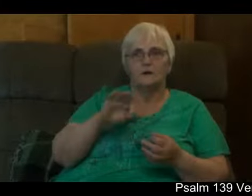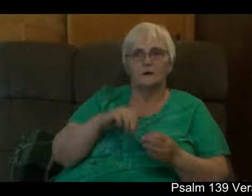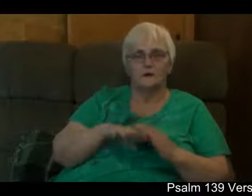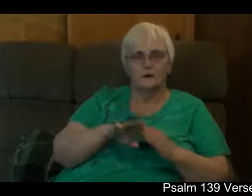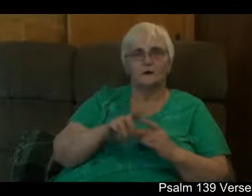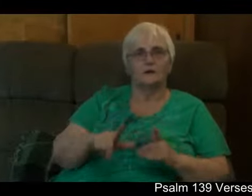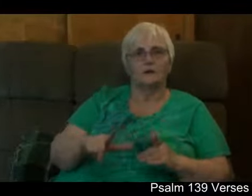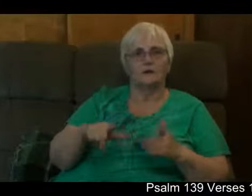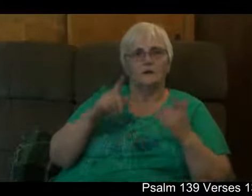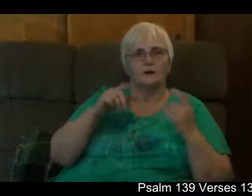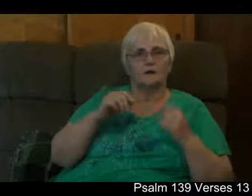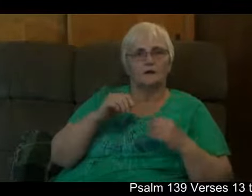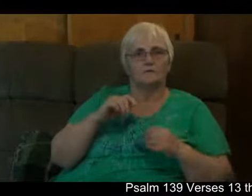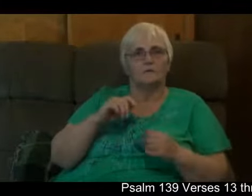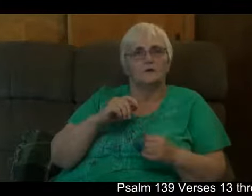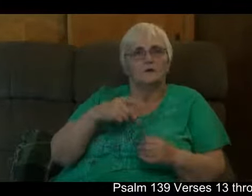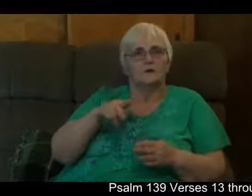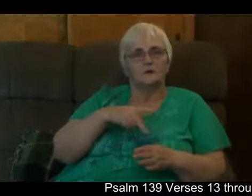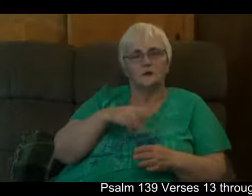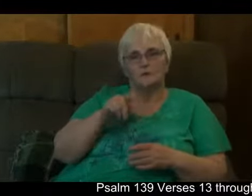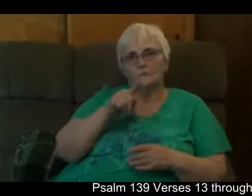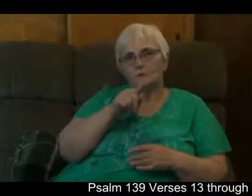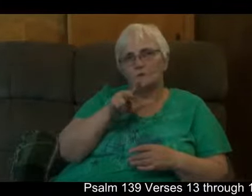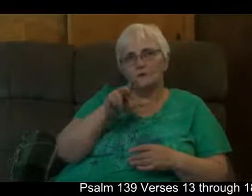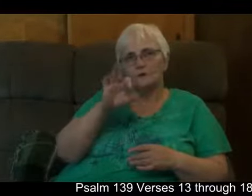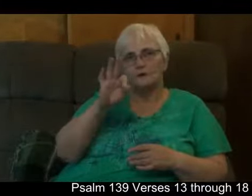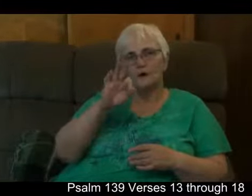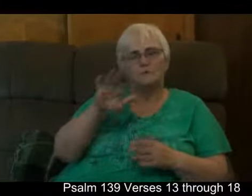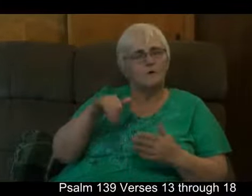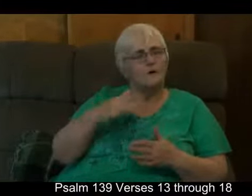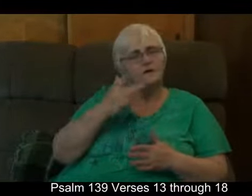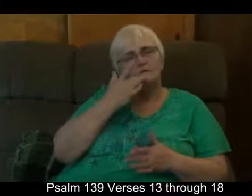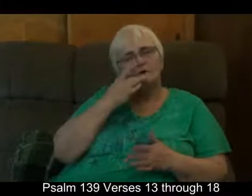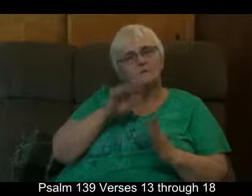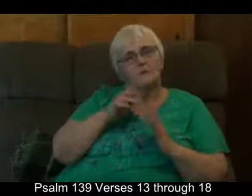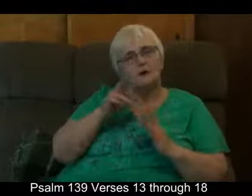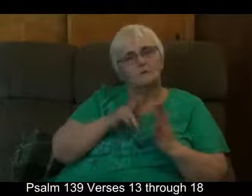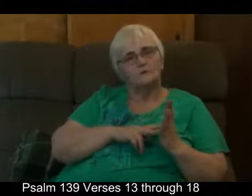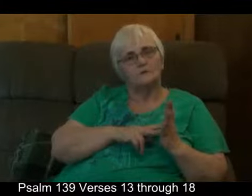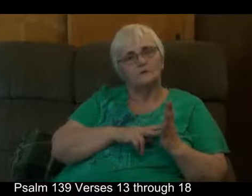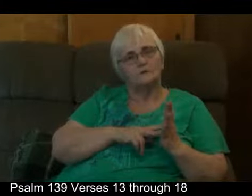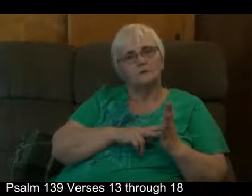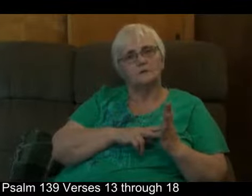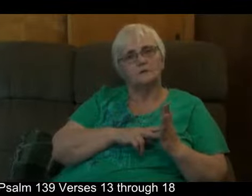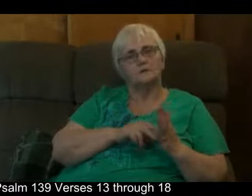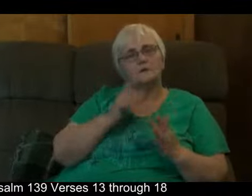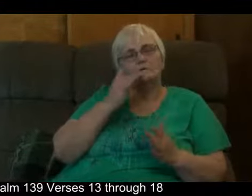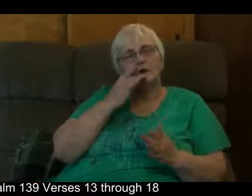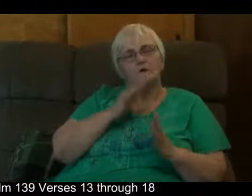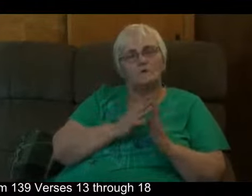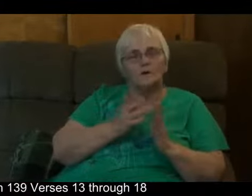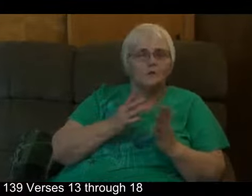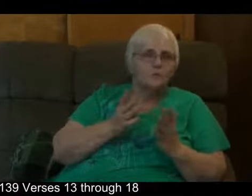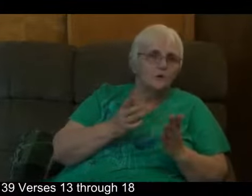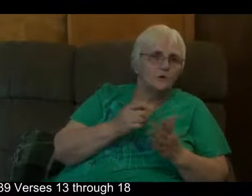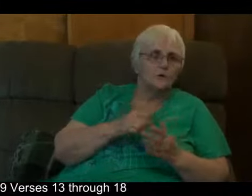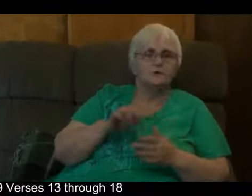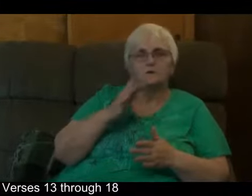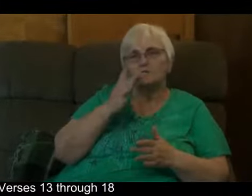I must say, you know, we all have favorite scriptures and favorite books or favorite